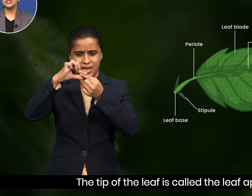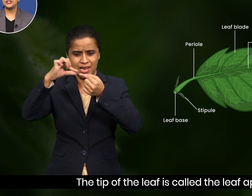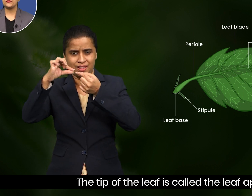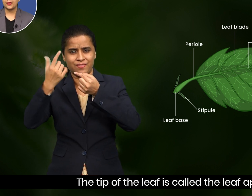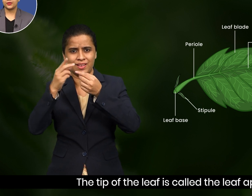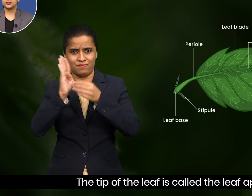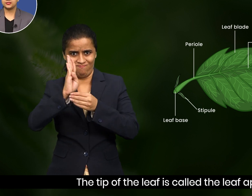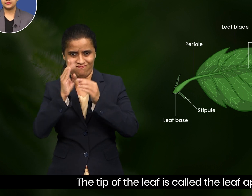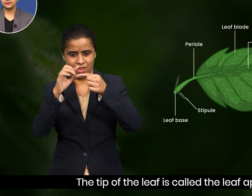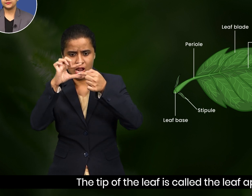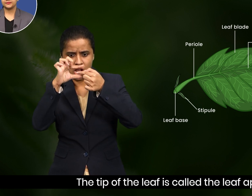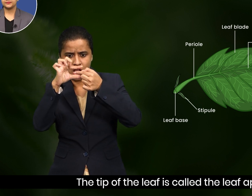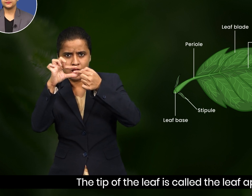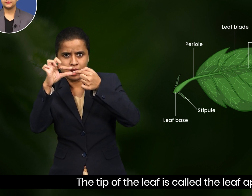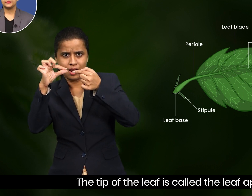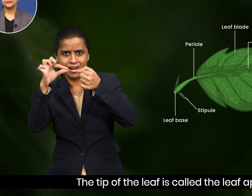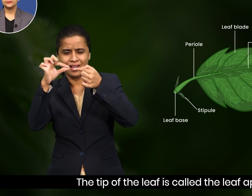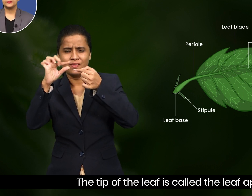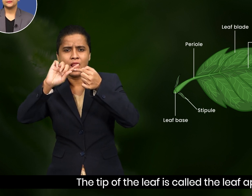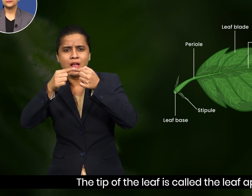called the leaf apex.